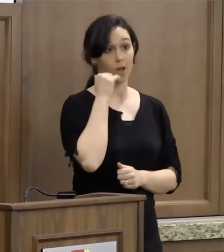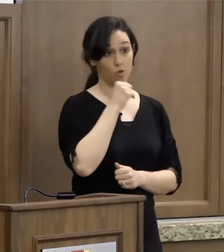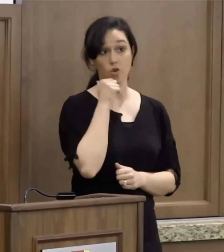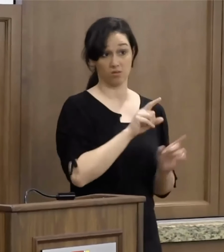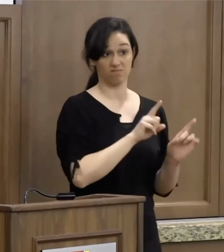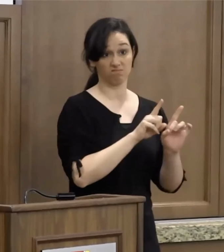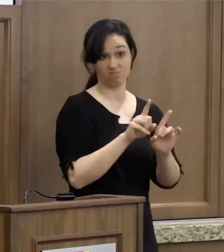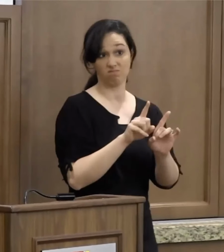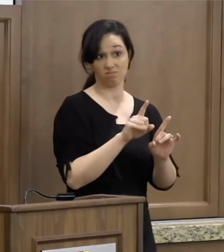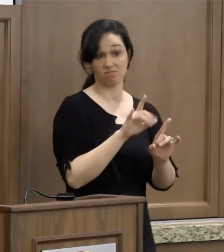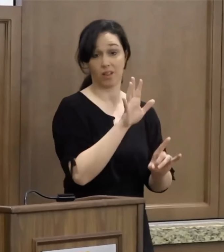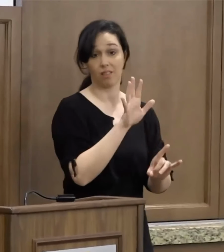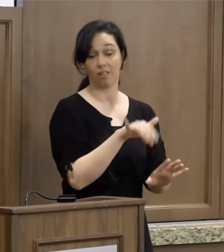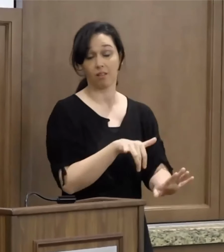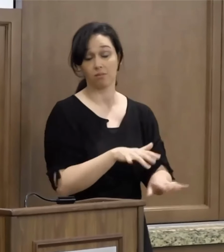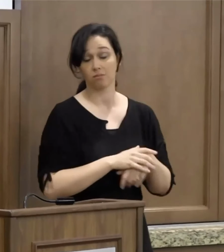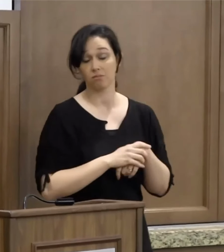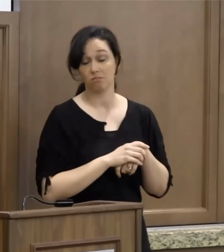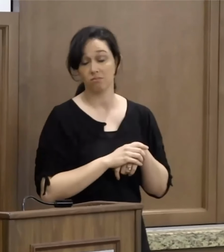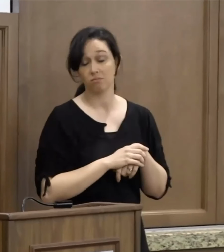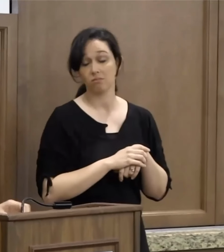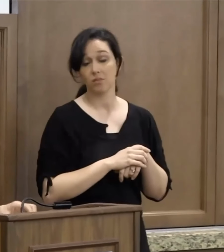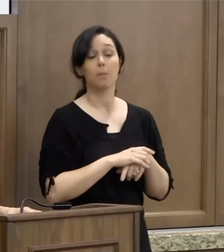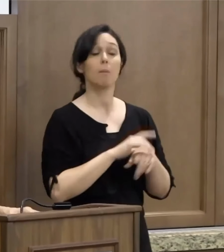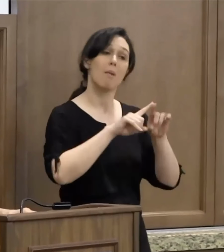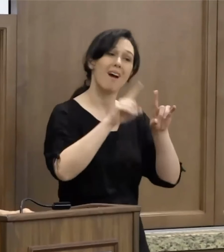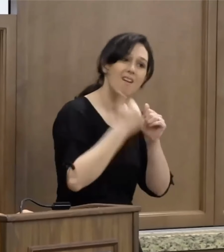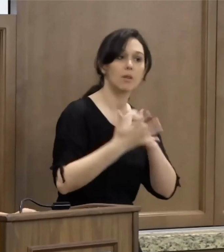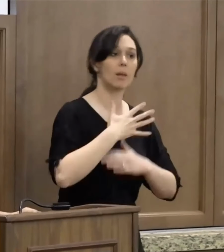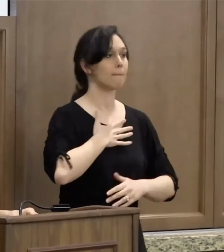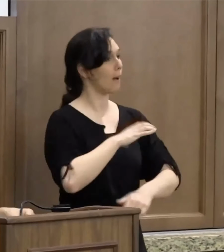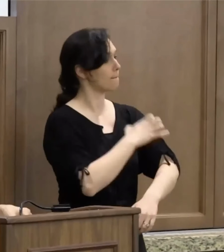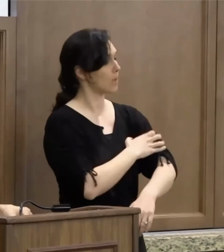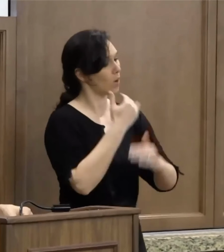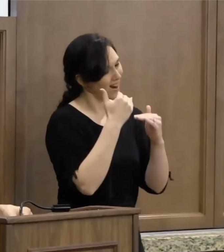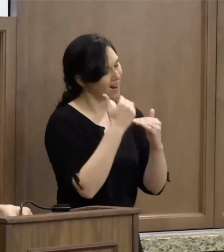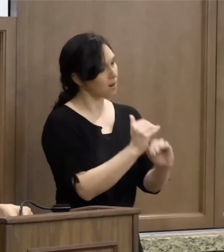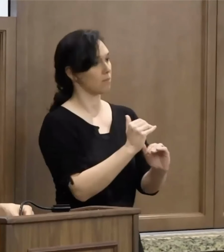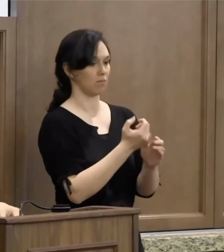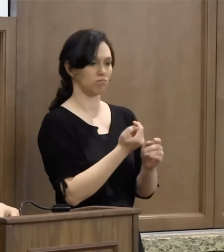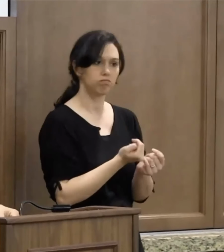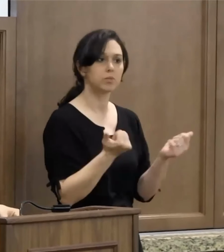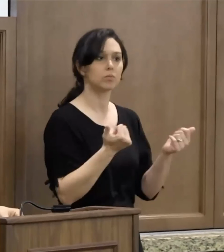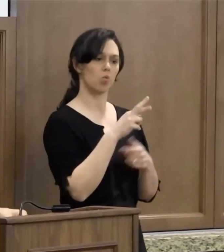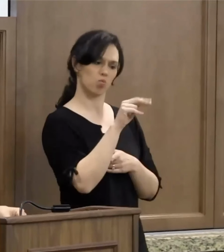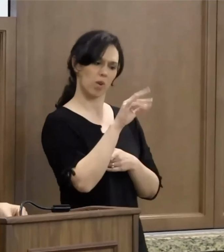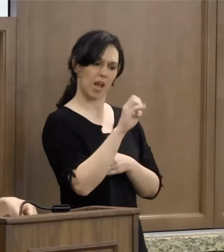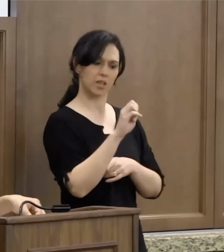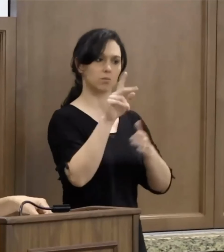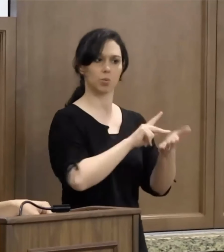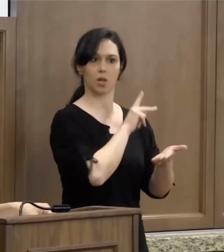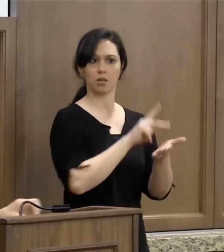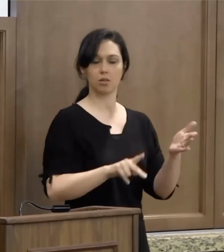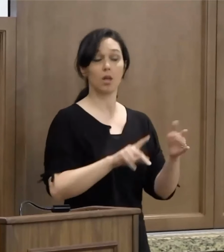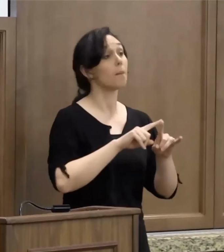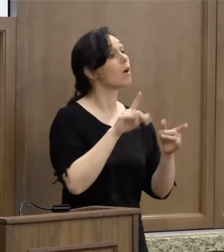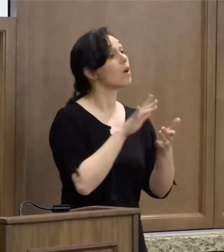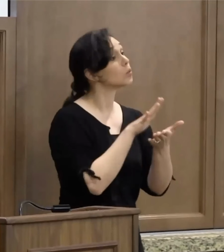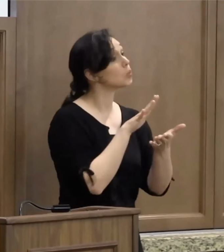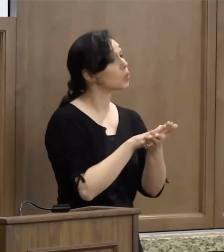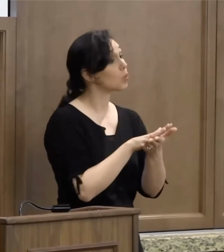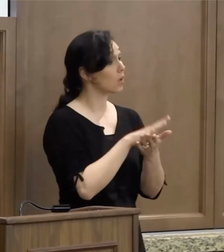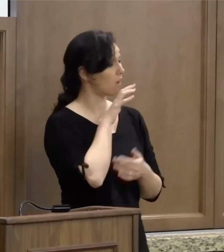resent. I have done everything in my power to eliminate this race prejudice. Although the school